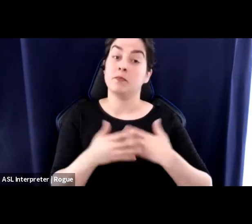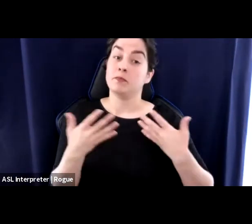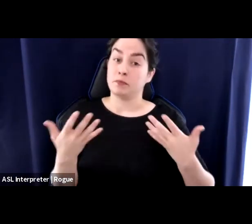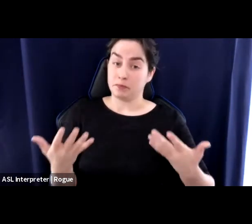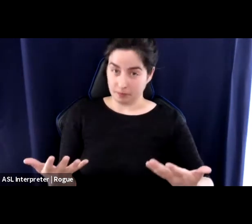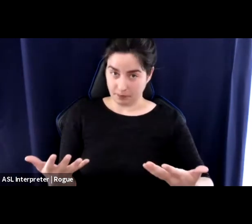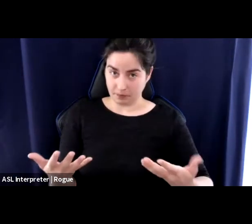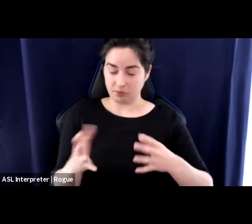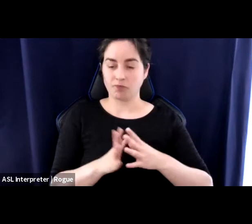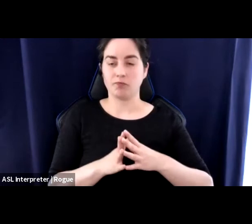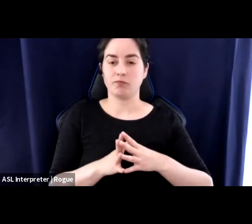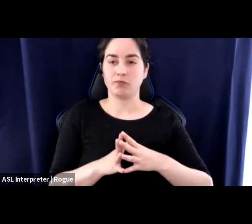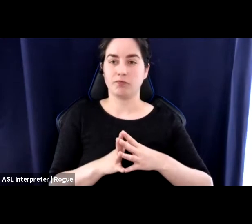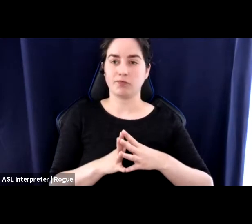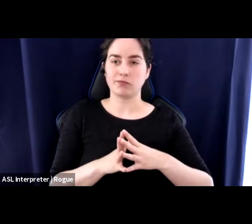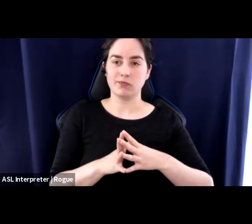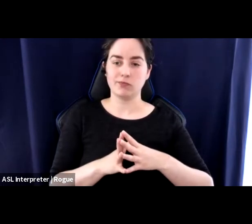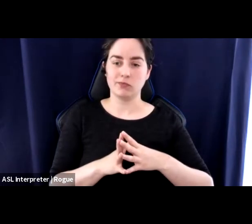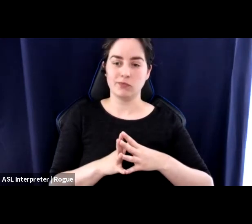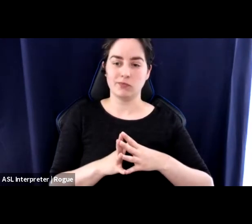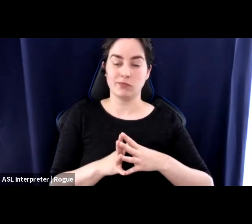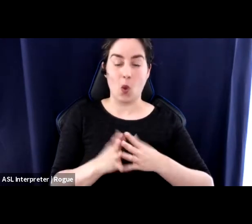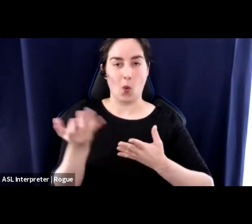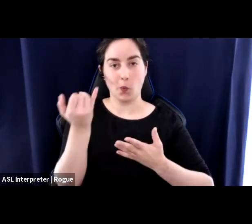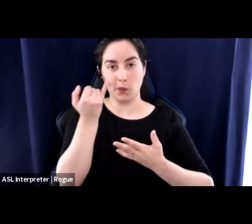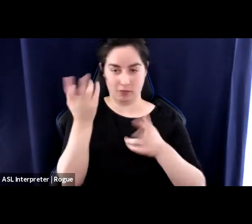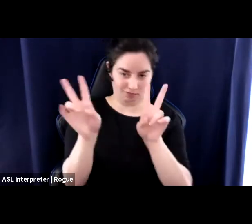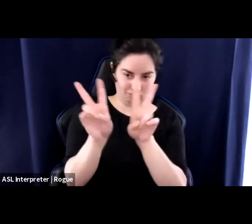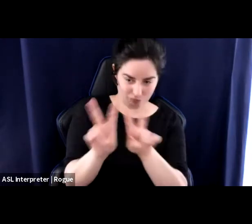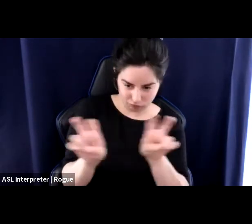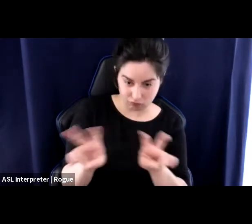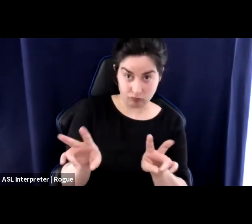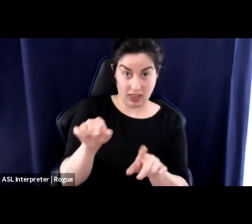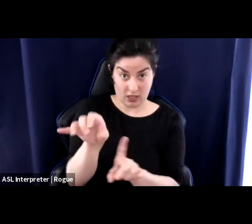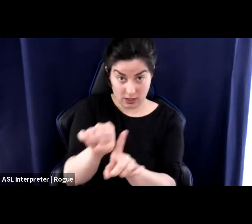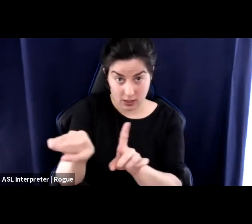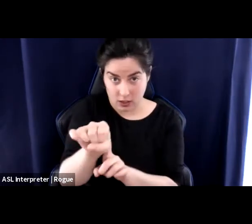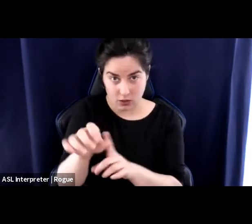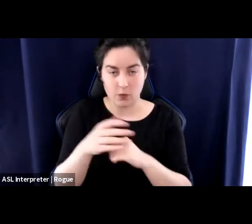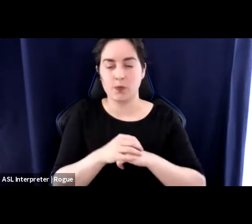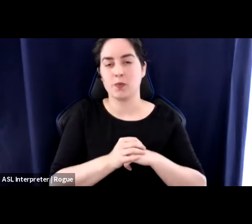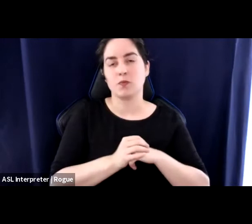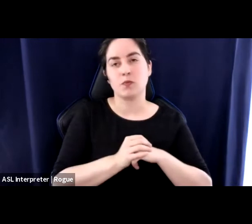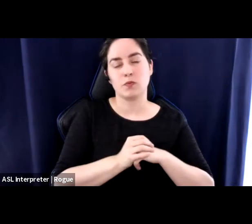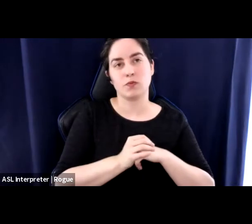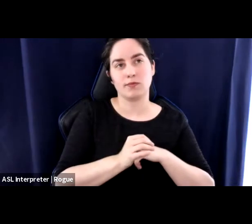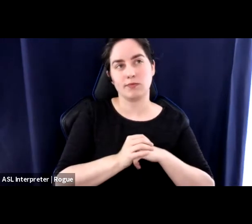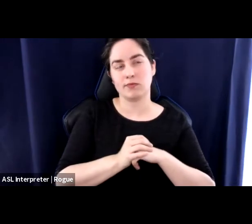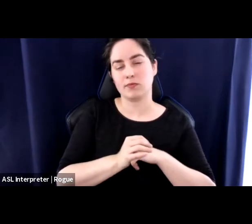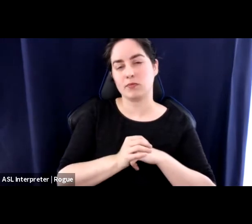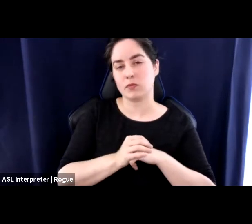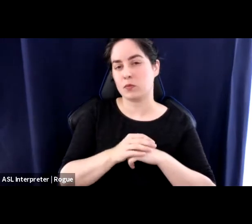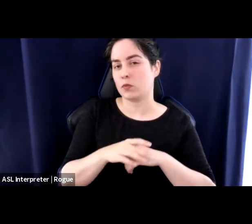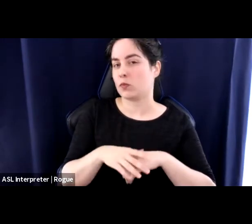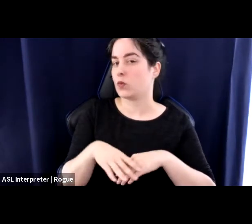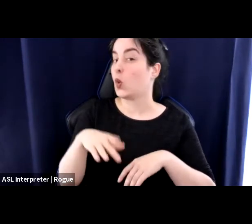if you sort of look at what happened at the trial, there is a difference between the prosecutor